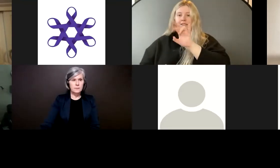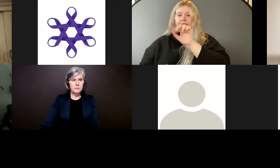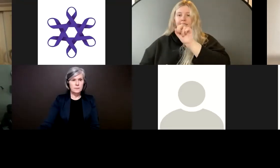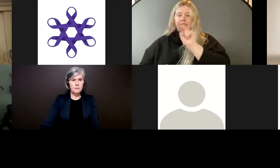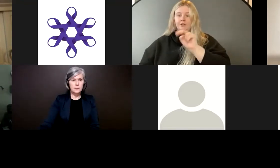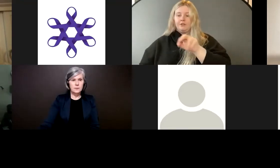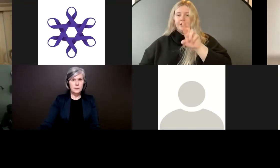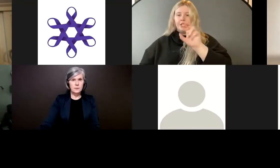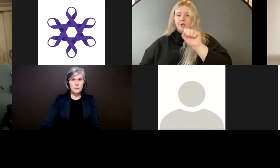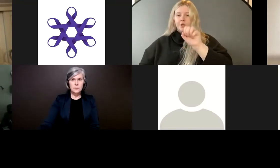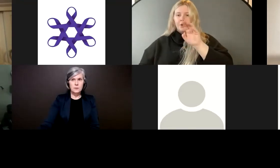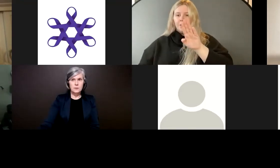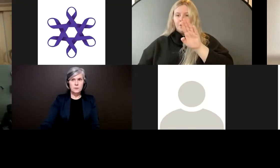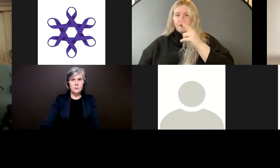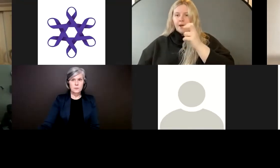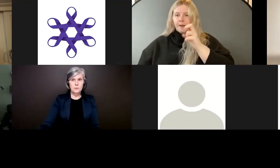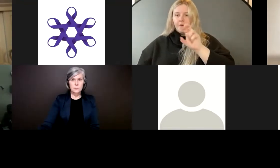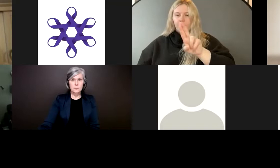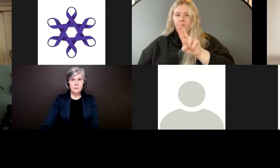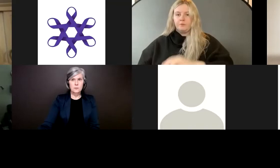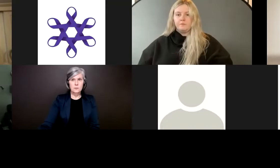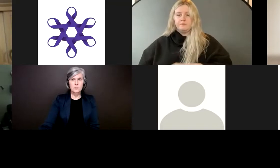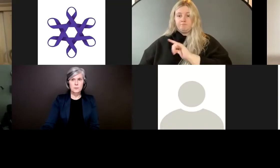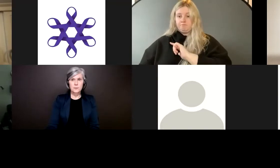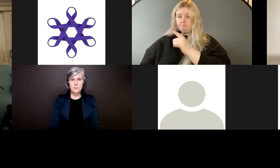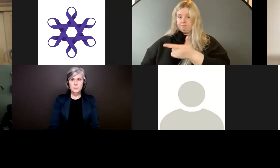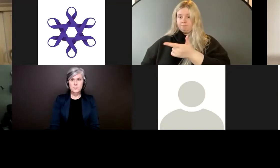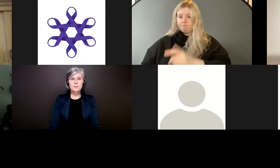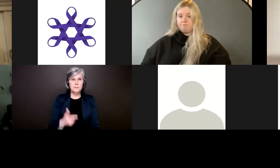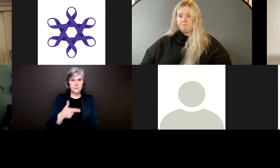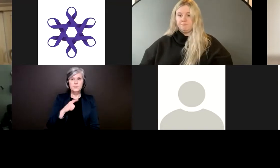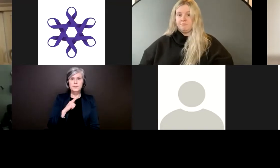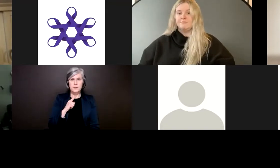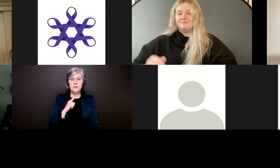Rabharu. I will just read your bio very quickly.